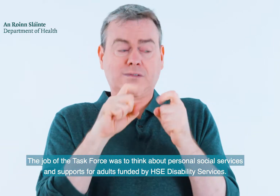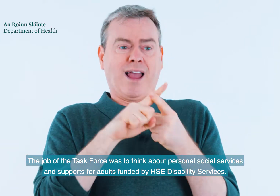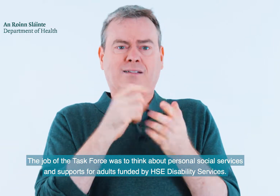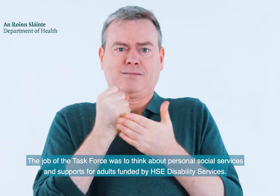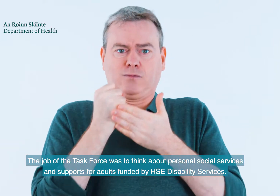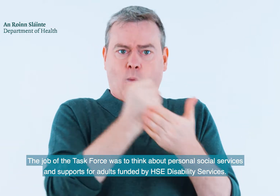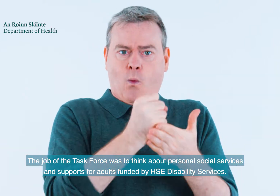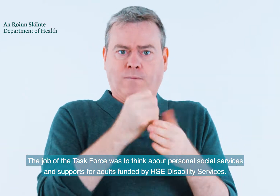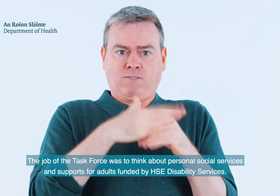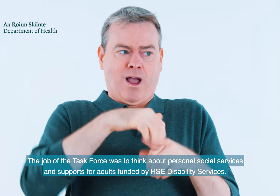Disability Services.